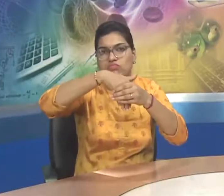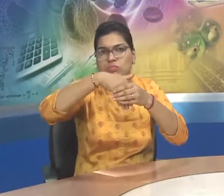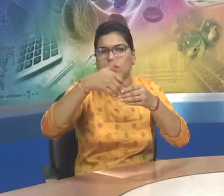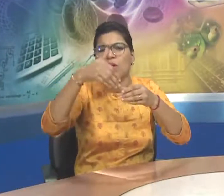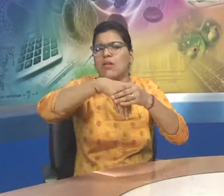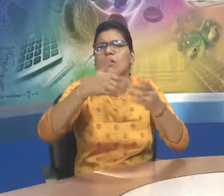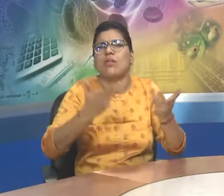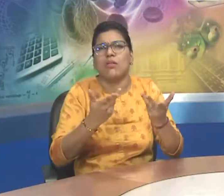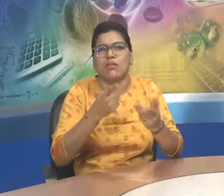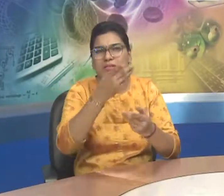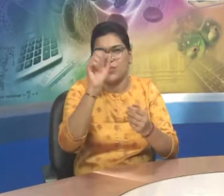contain.